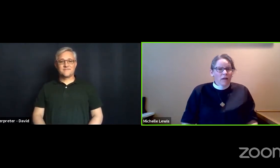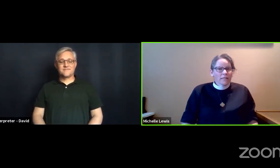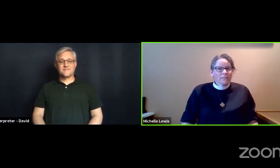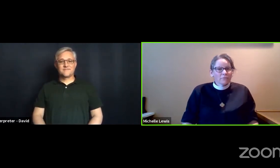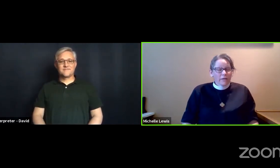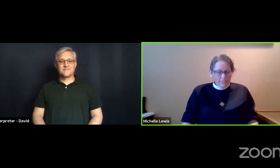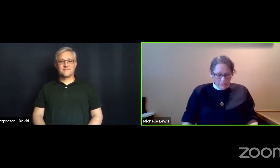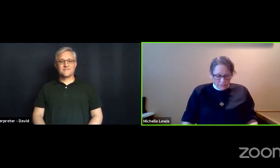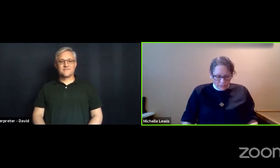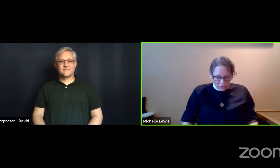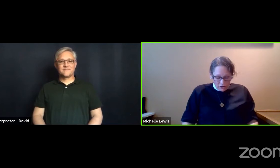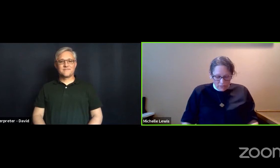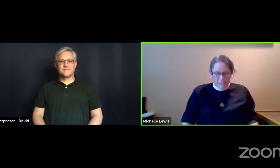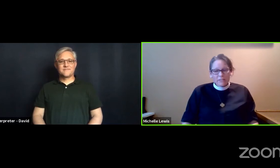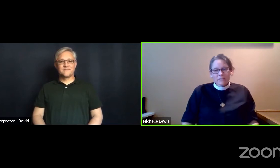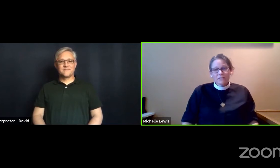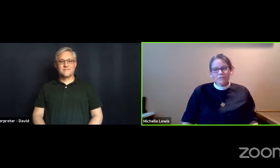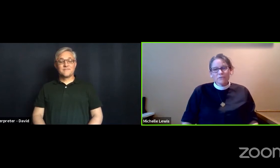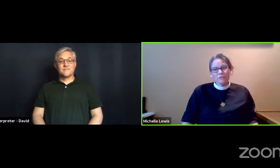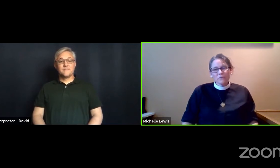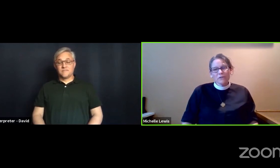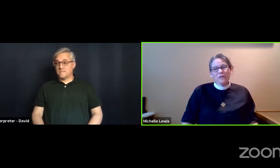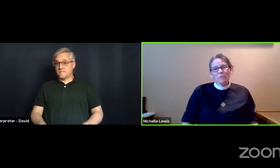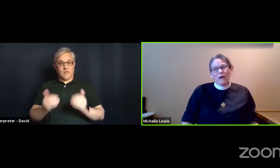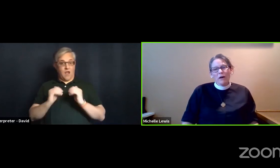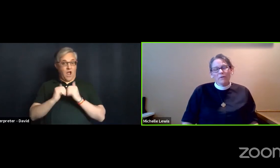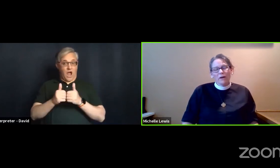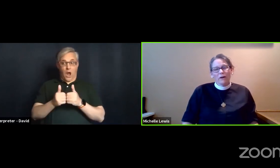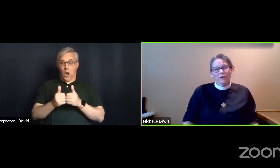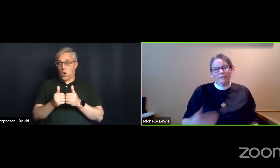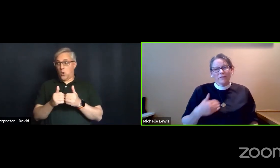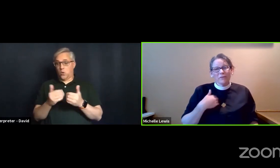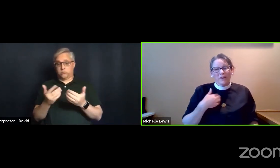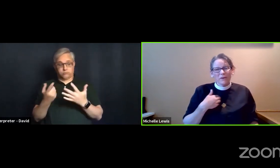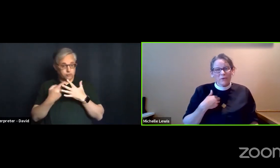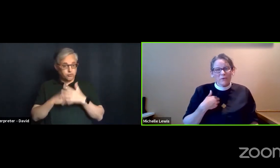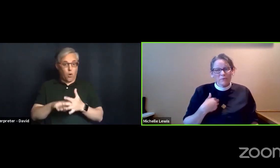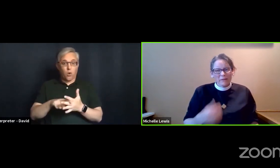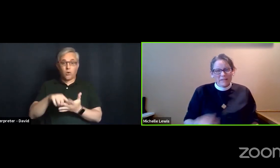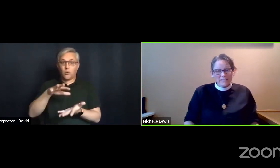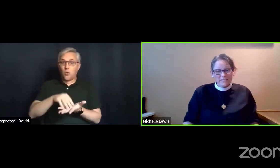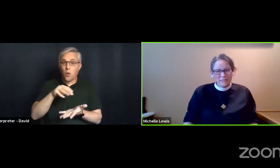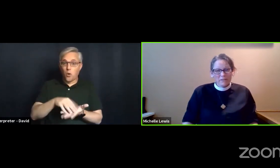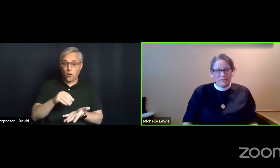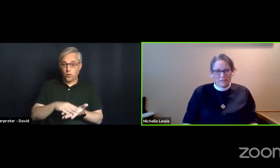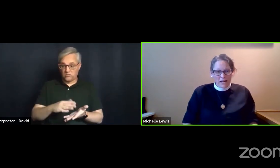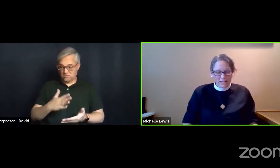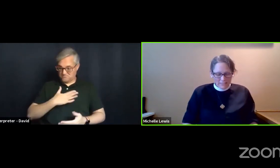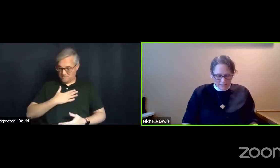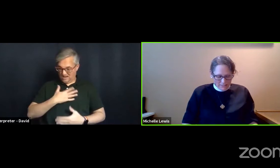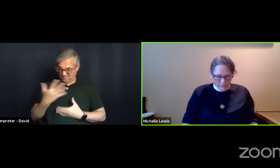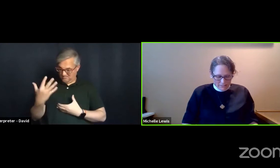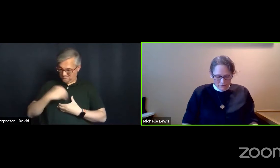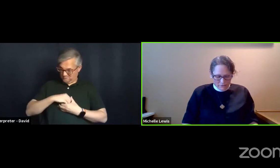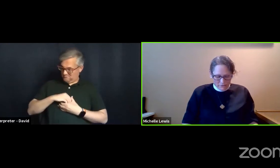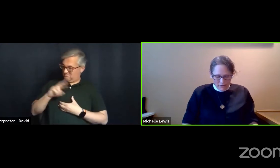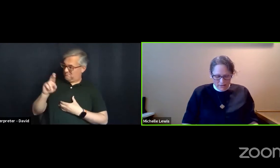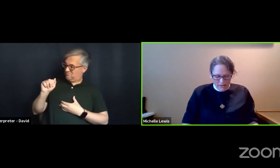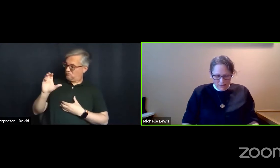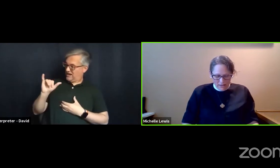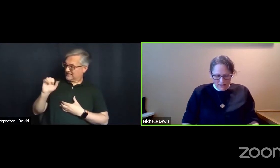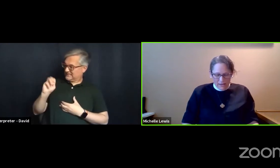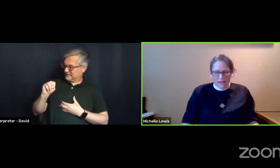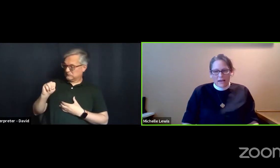There are lots of ways to start to learn about our own racism. There are lots and lots of ways to do